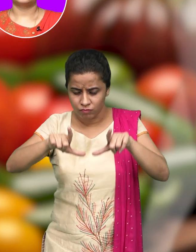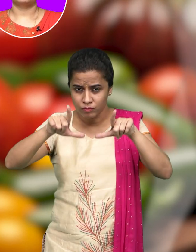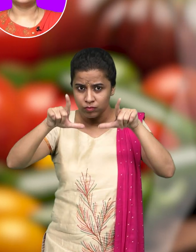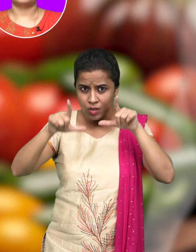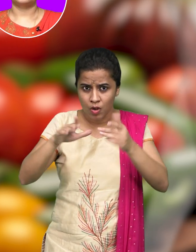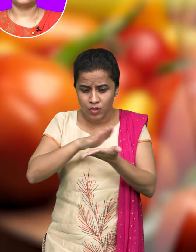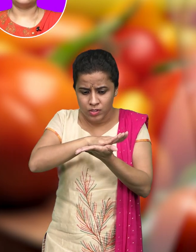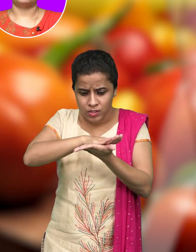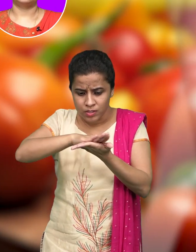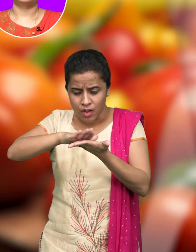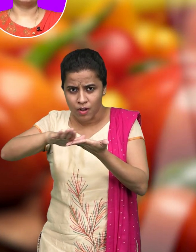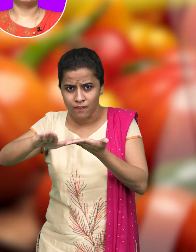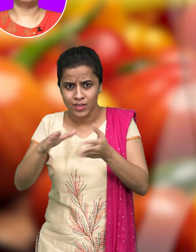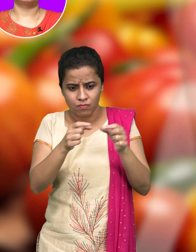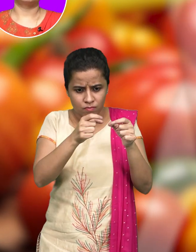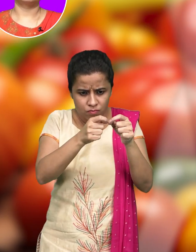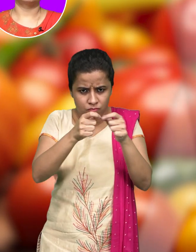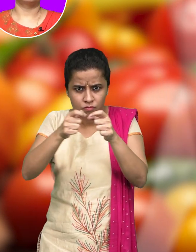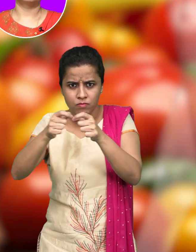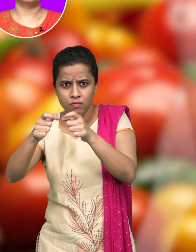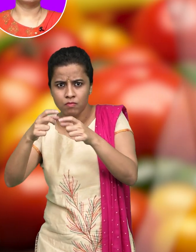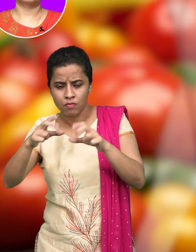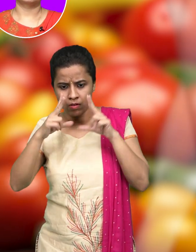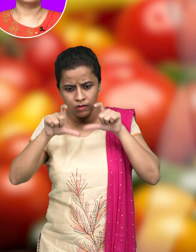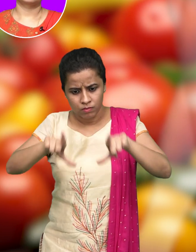on the surface of the leaf.